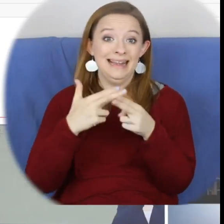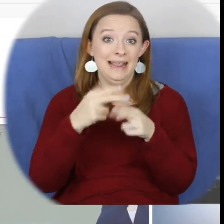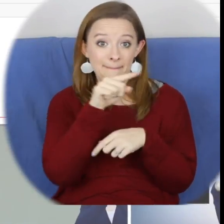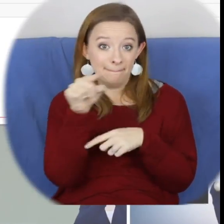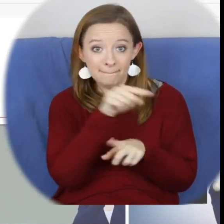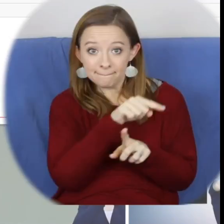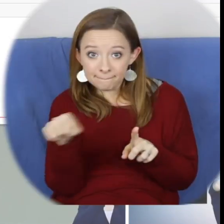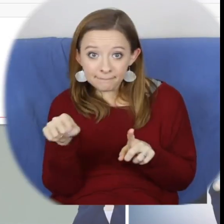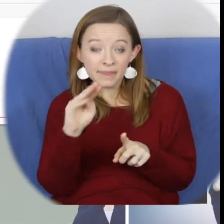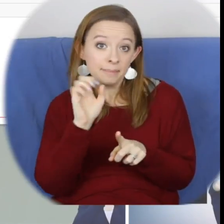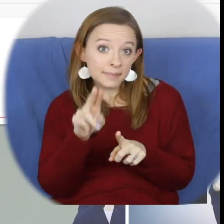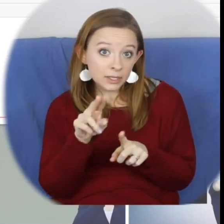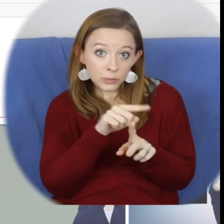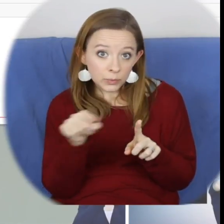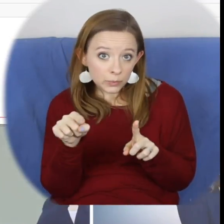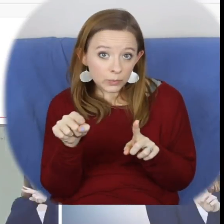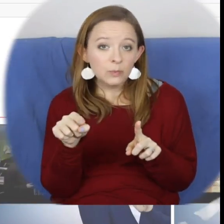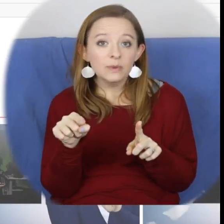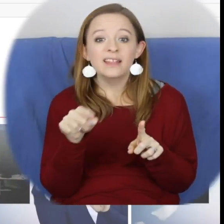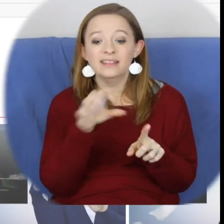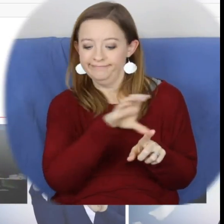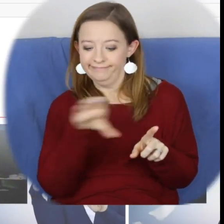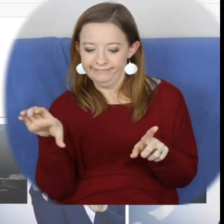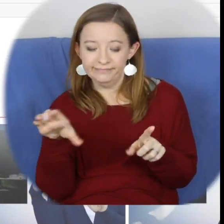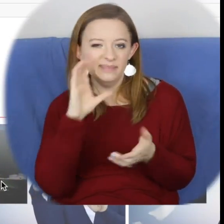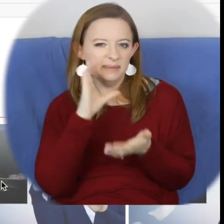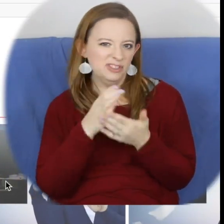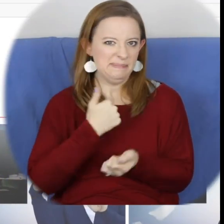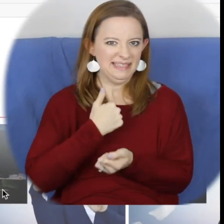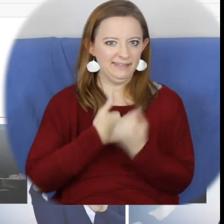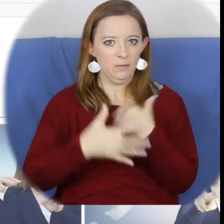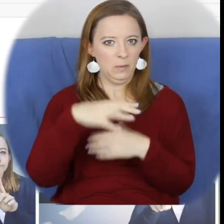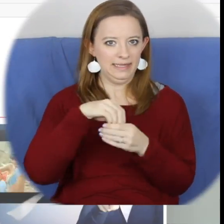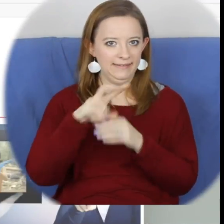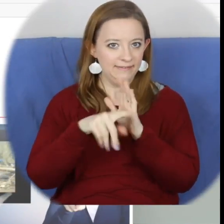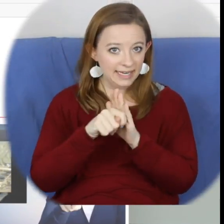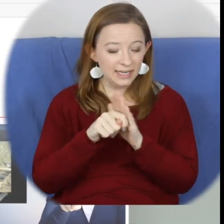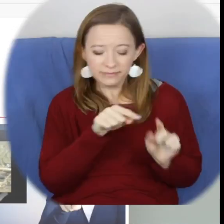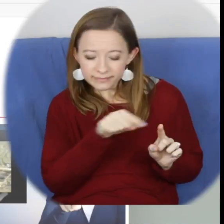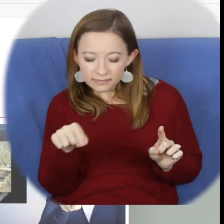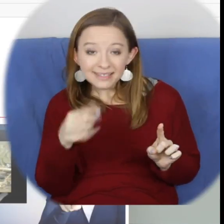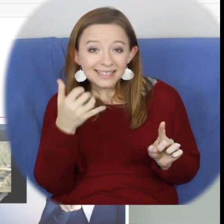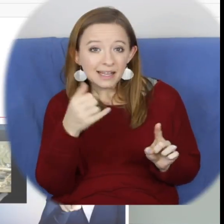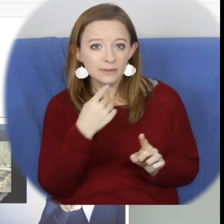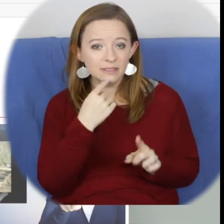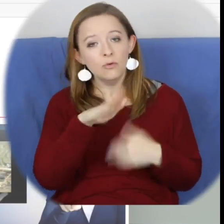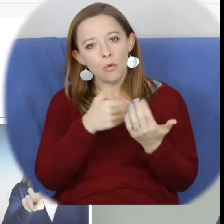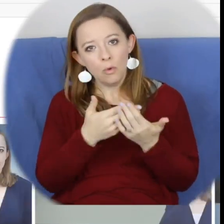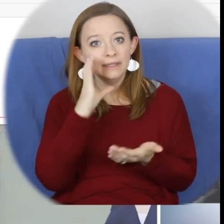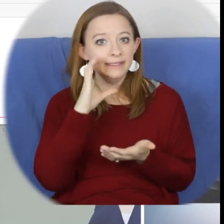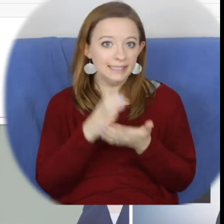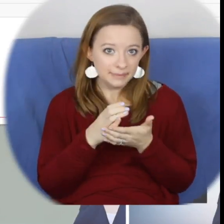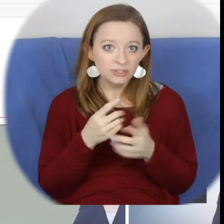There's a label, which that's not my label, but there's pictures of me doing work, and